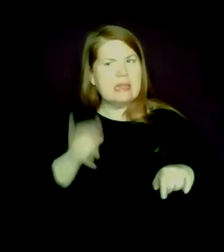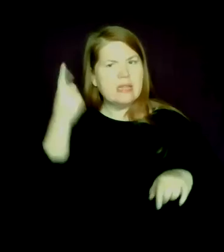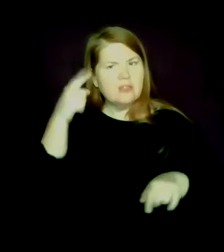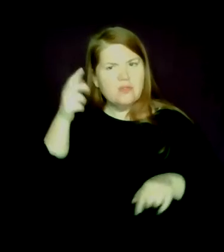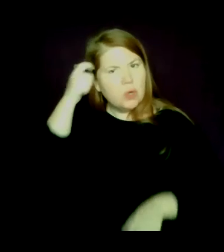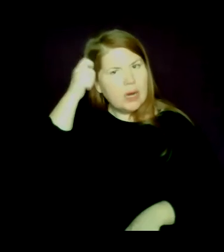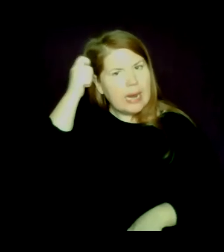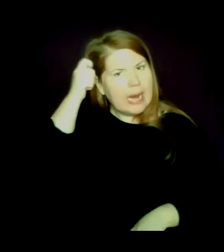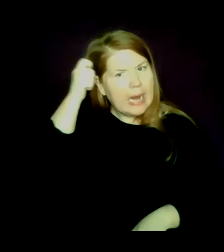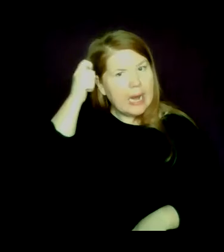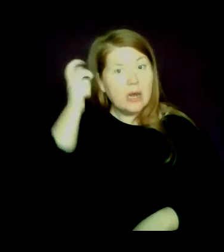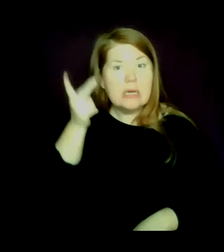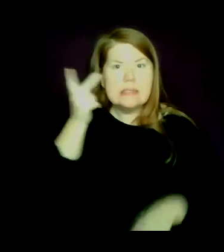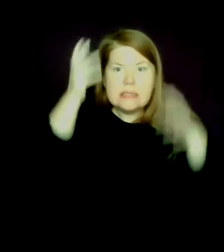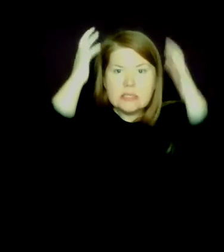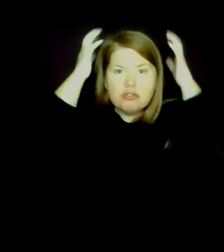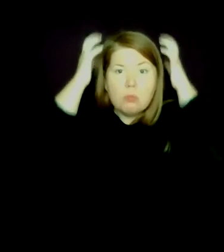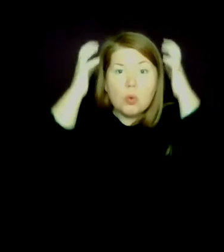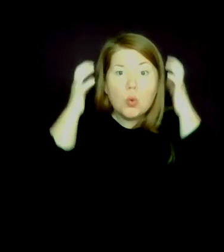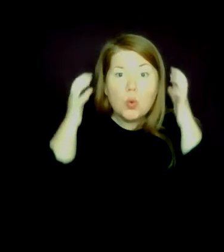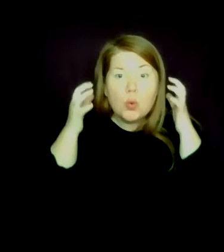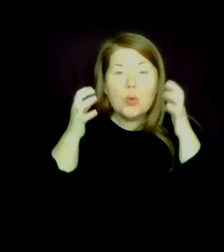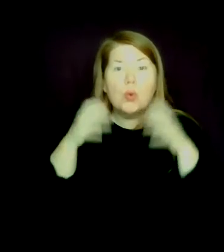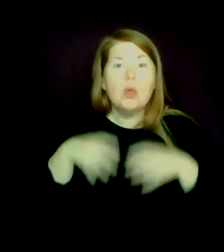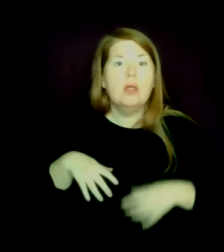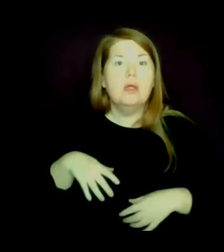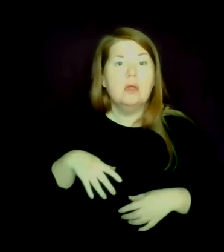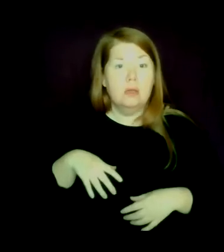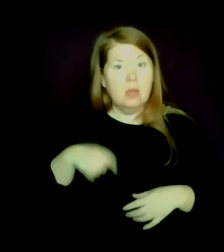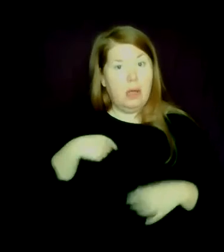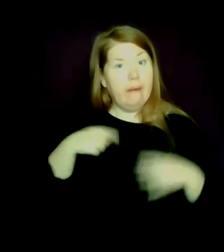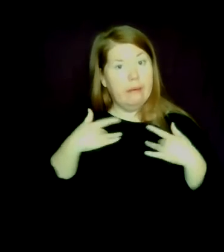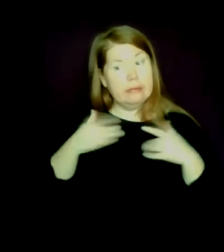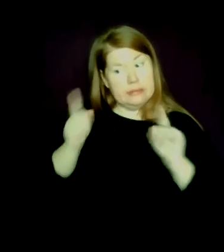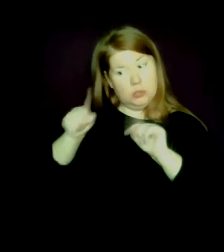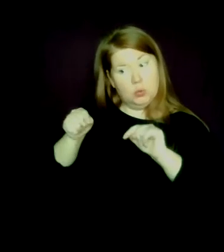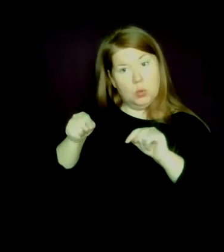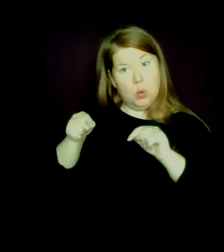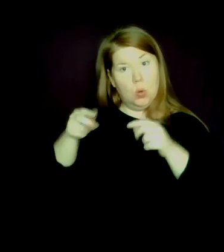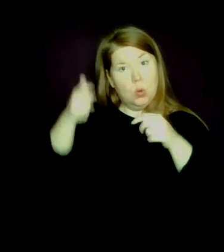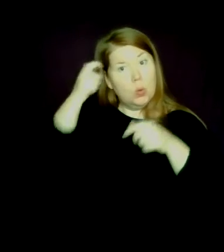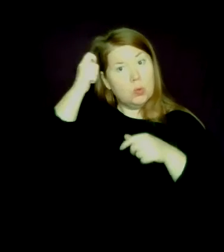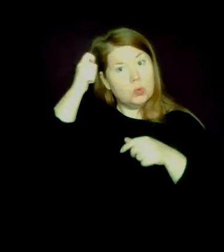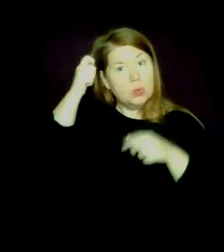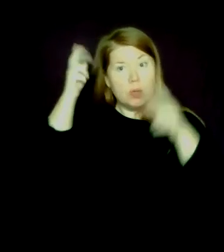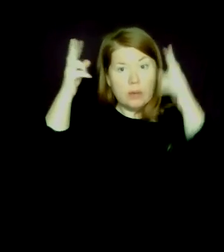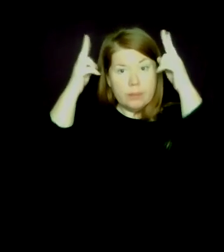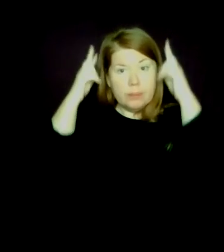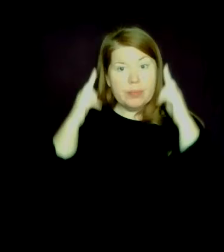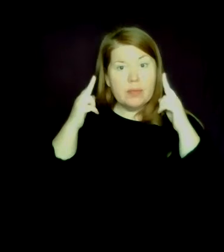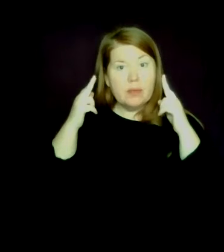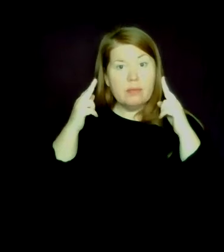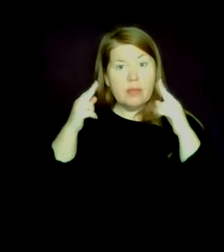shampoo, and I see that when I get my hair cut, they put a smock on me so that I don't get hair on